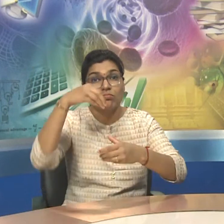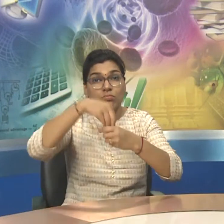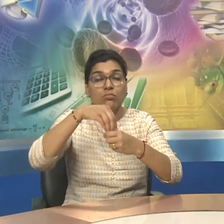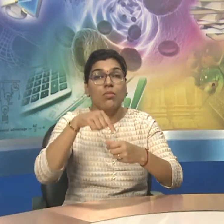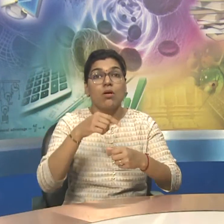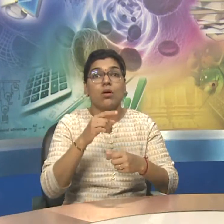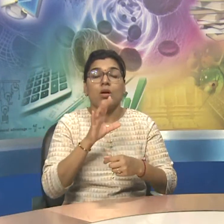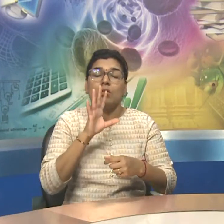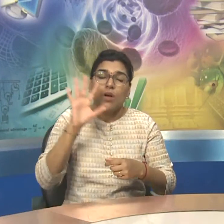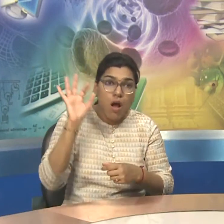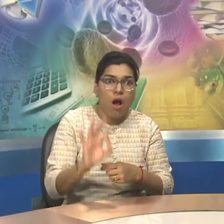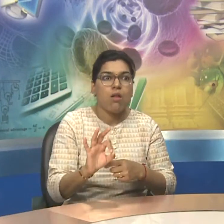acquired